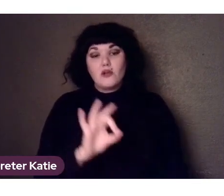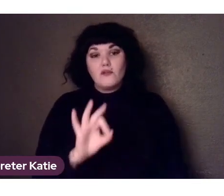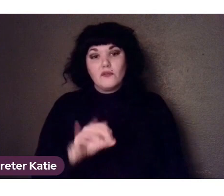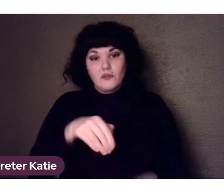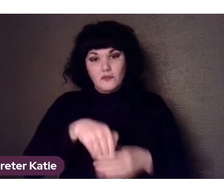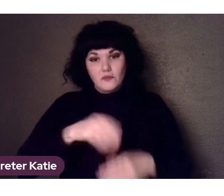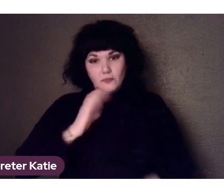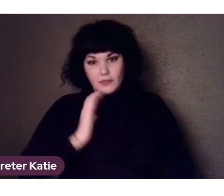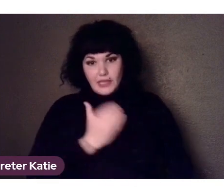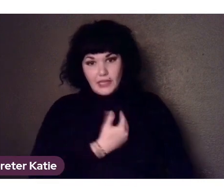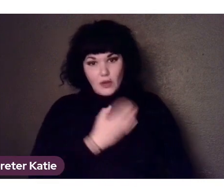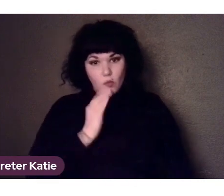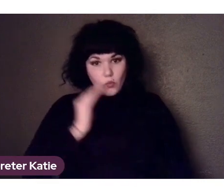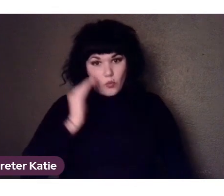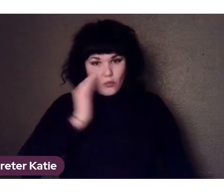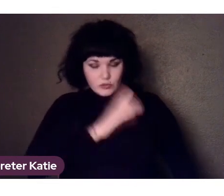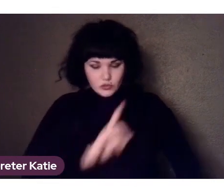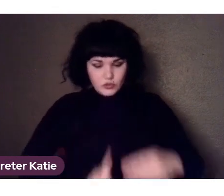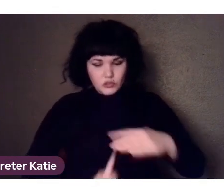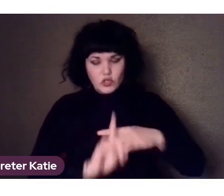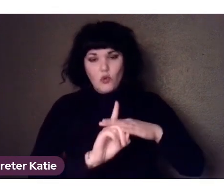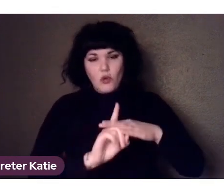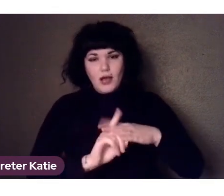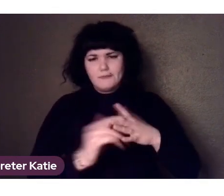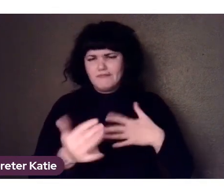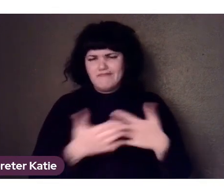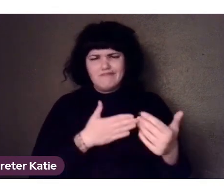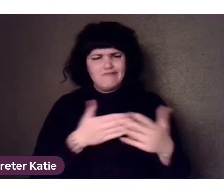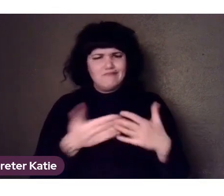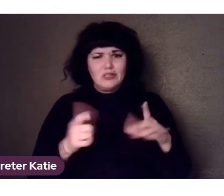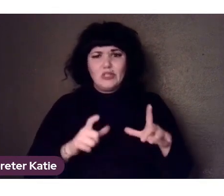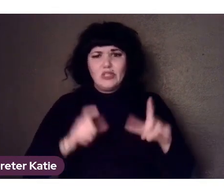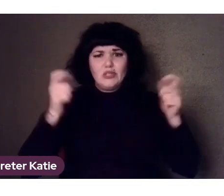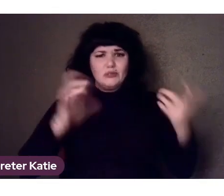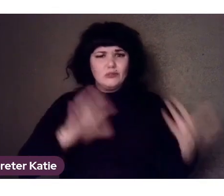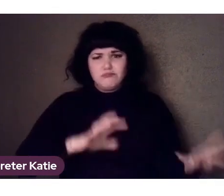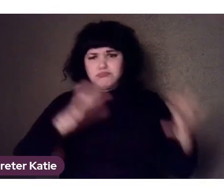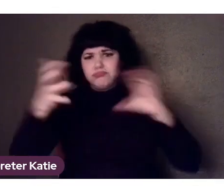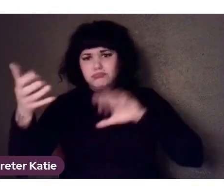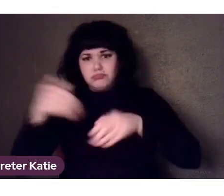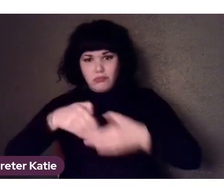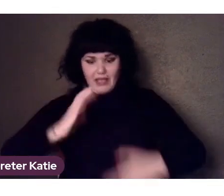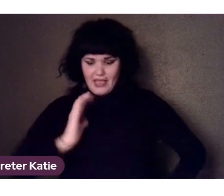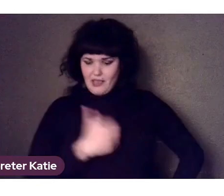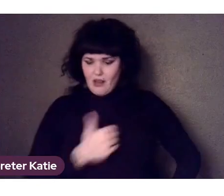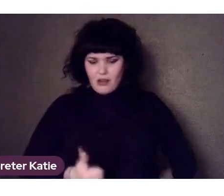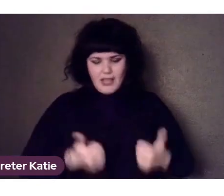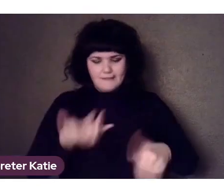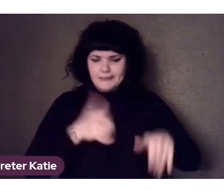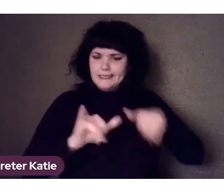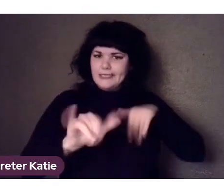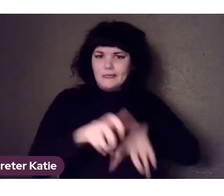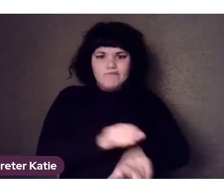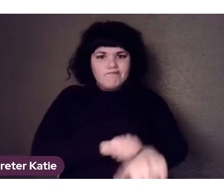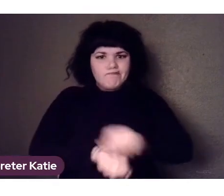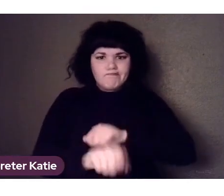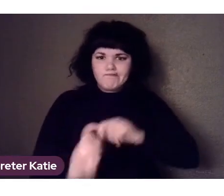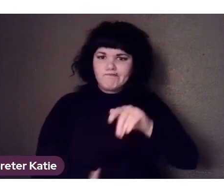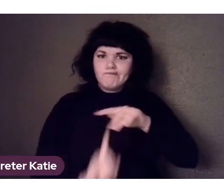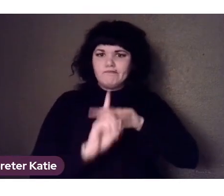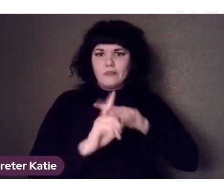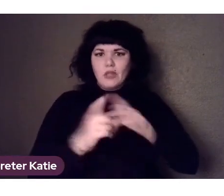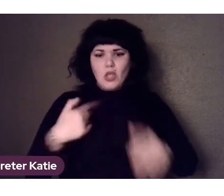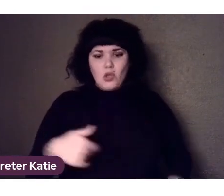homes show up despite huge upheavals in our lives. We have navigated illnesses,